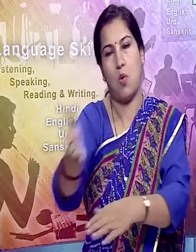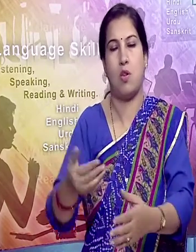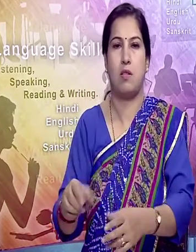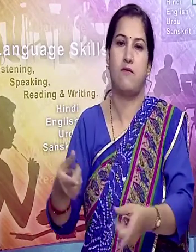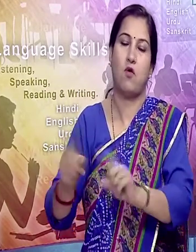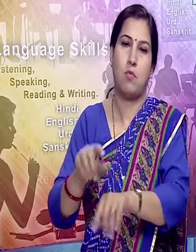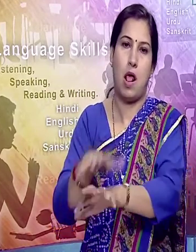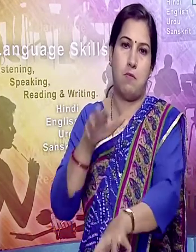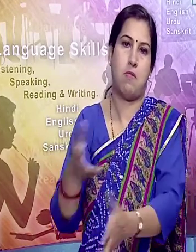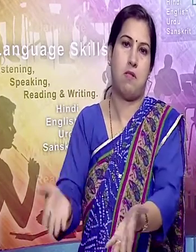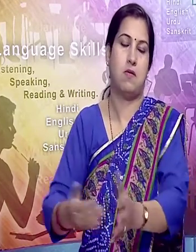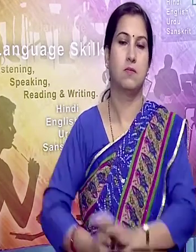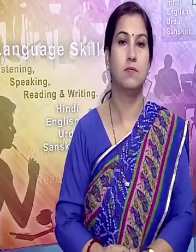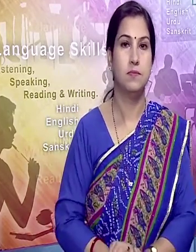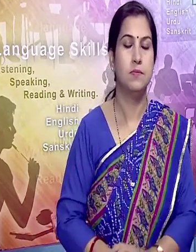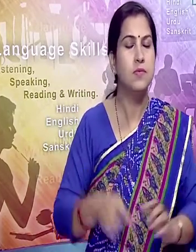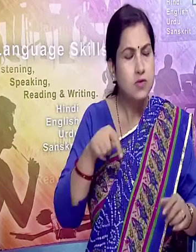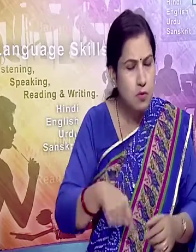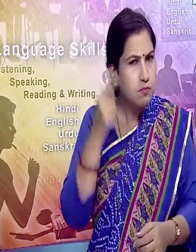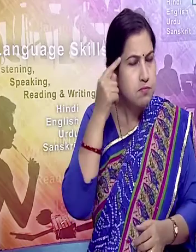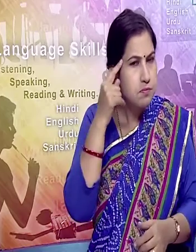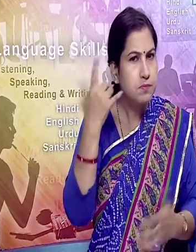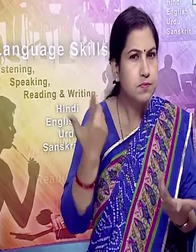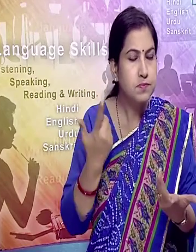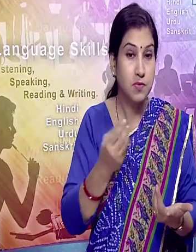Now we will understand what are the functions of food.